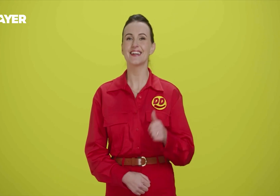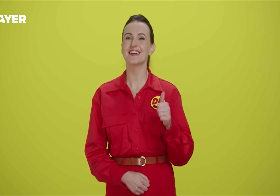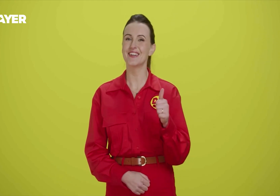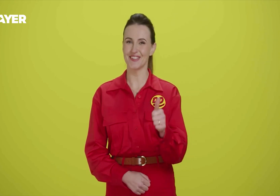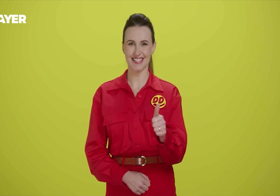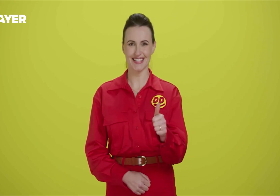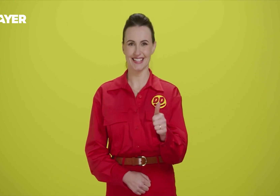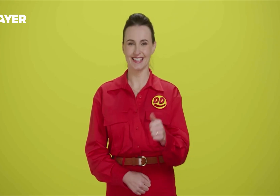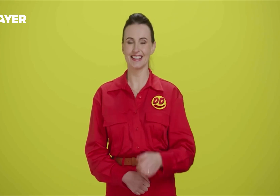Good.